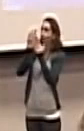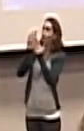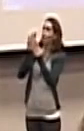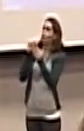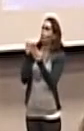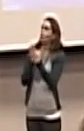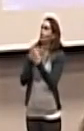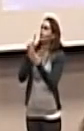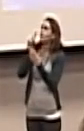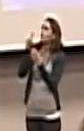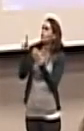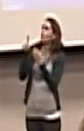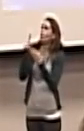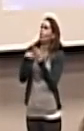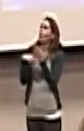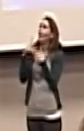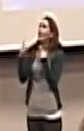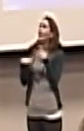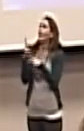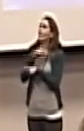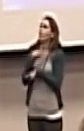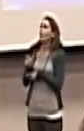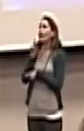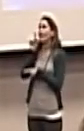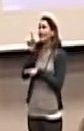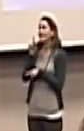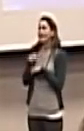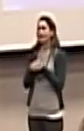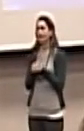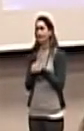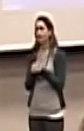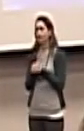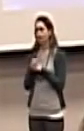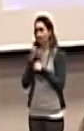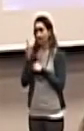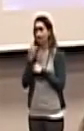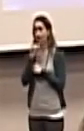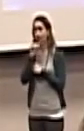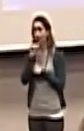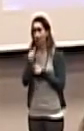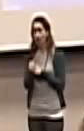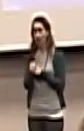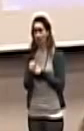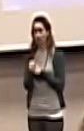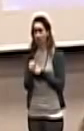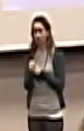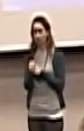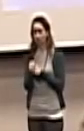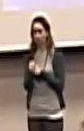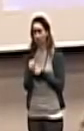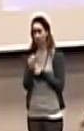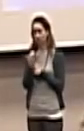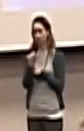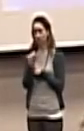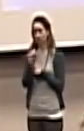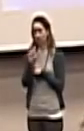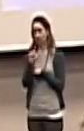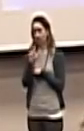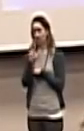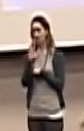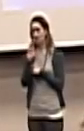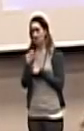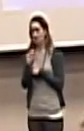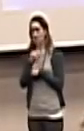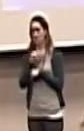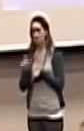ask, well, what kind of Lord is He? Well, He is not a surly slumlord. He is not